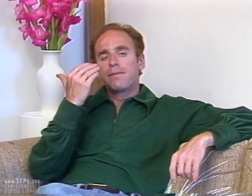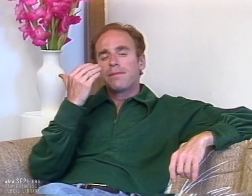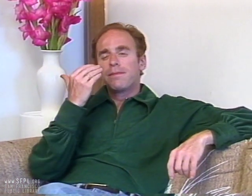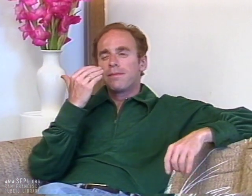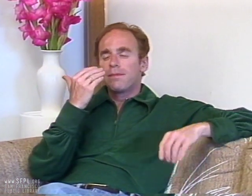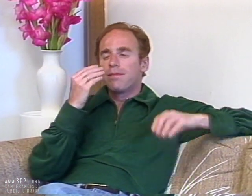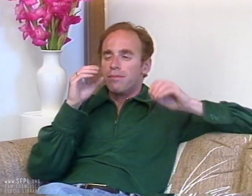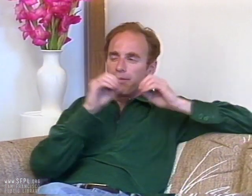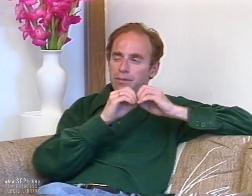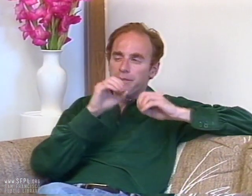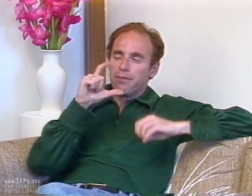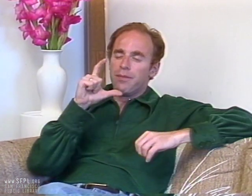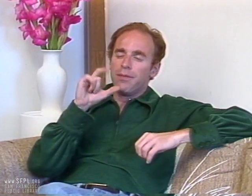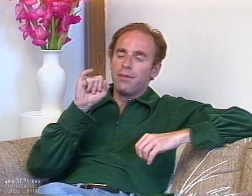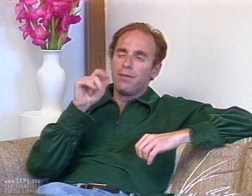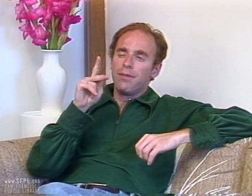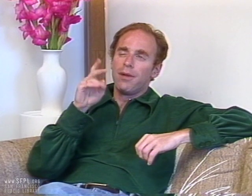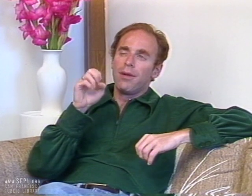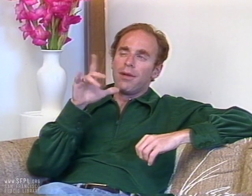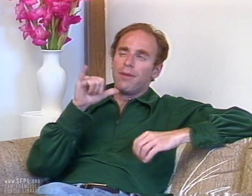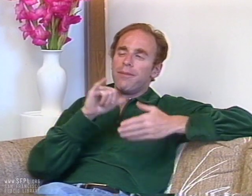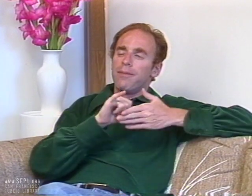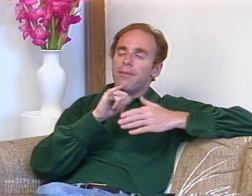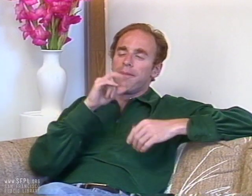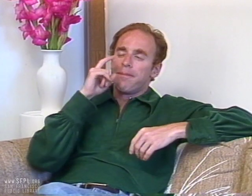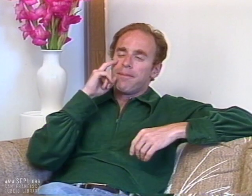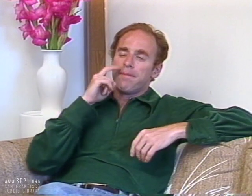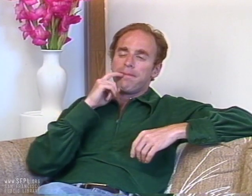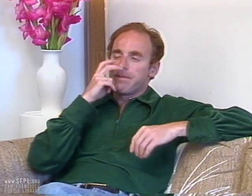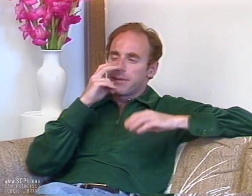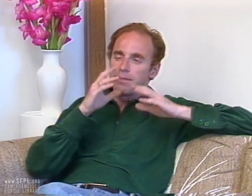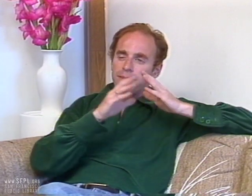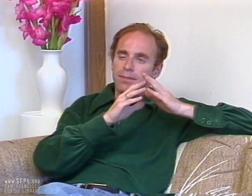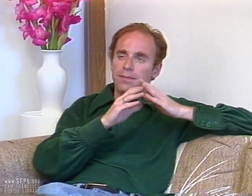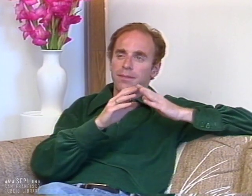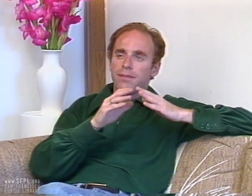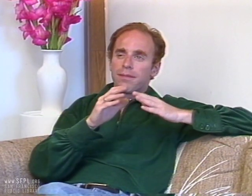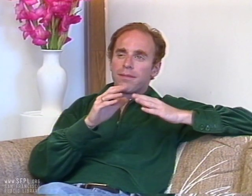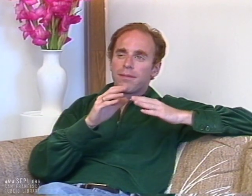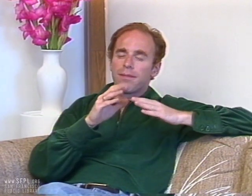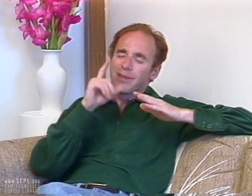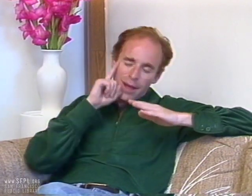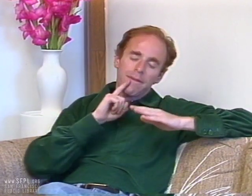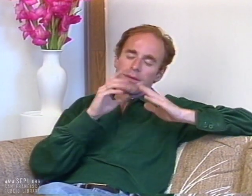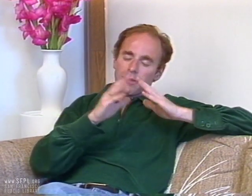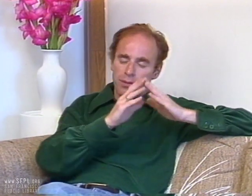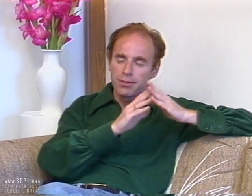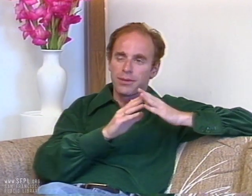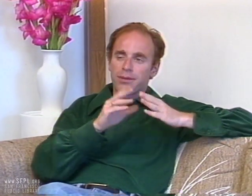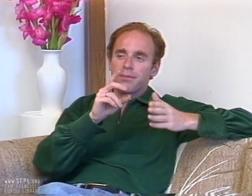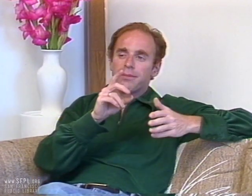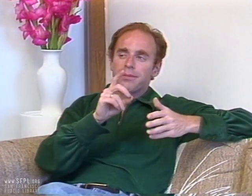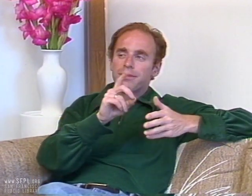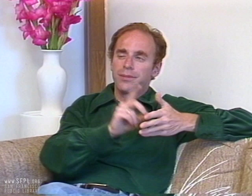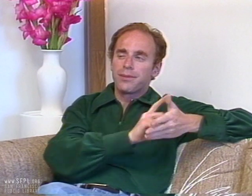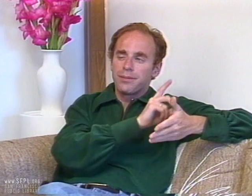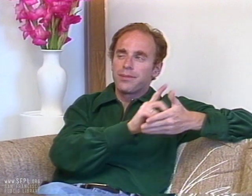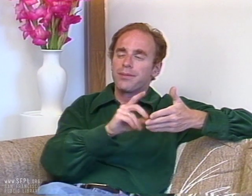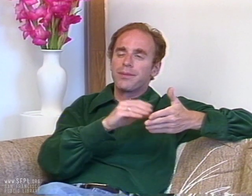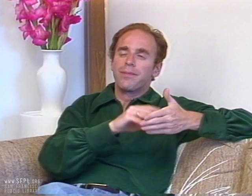It seems as though the deaf community discriminates against the deaf-blind community. First, there's a problem of the